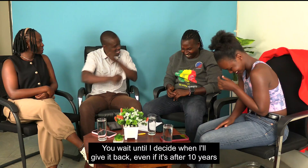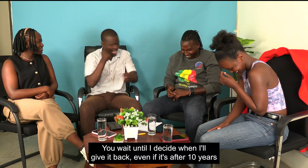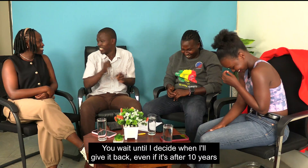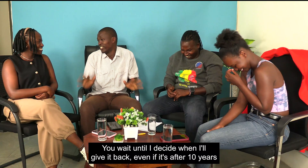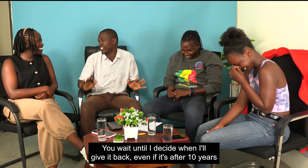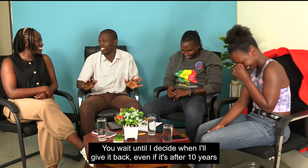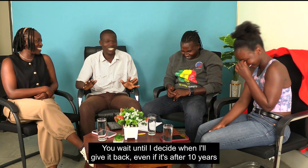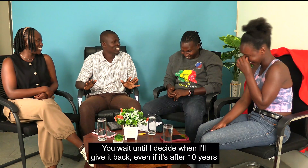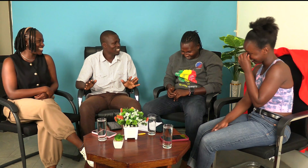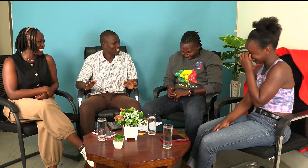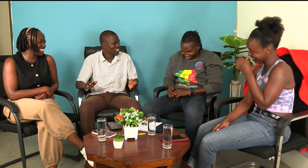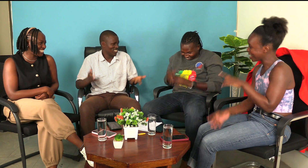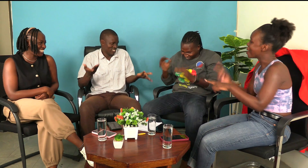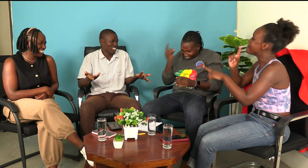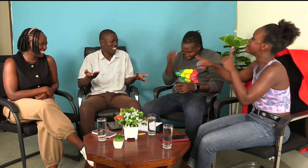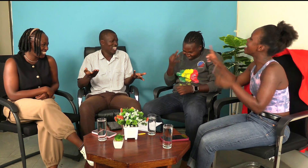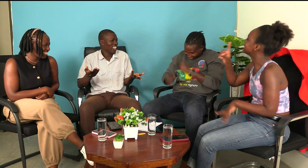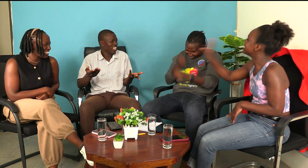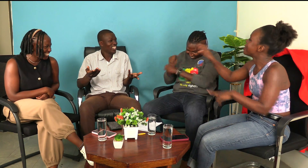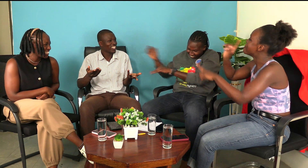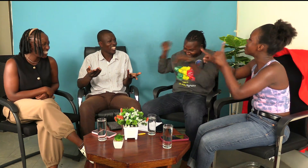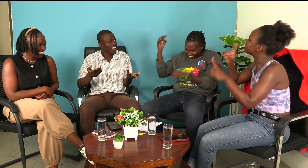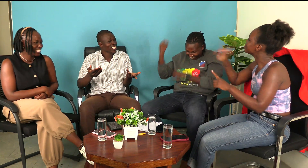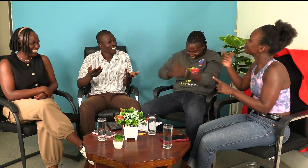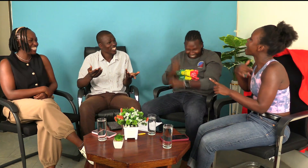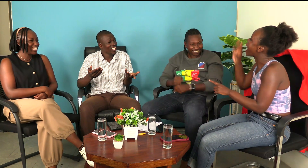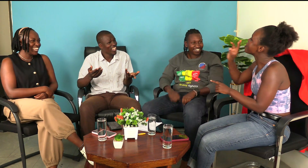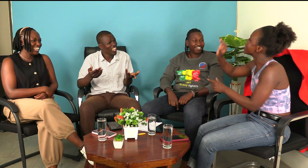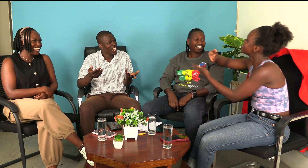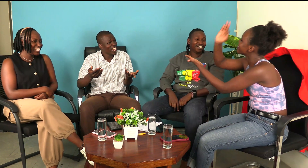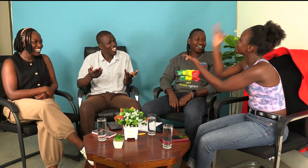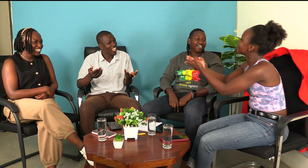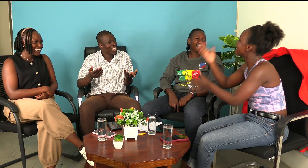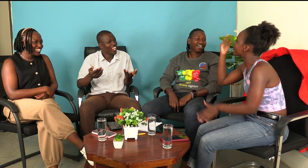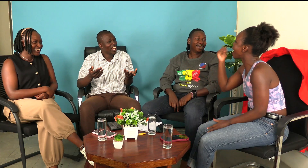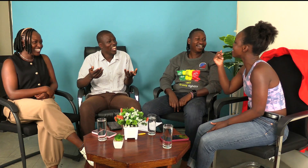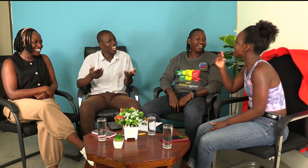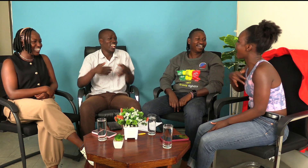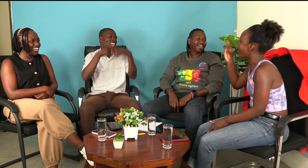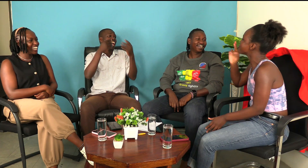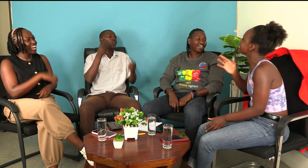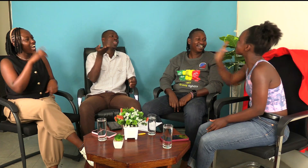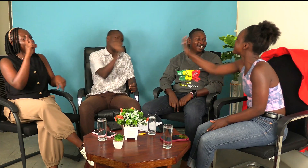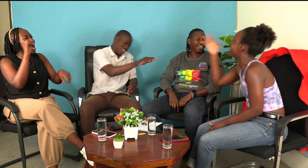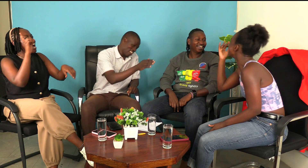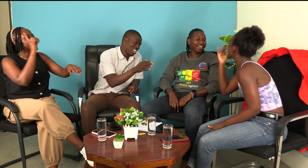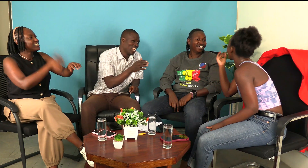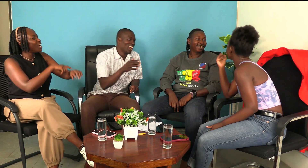They will let you know. They will tell you. Let me decide on when to give you back. I can give you back your money after 3 years. Yeah. Why? I will decide. I